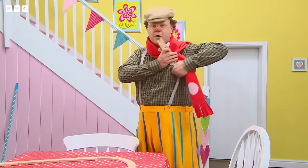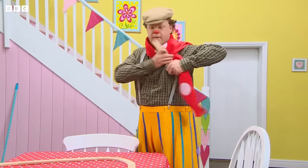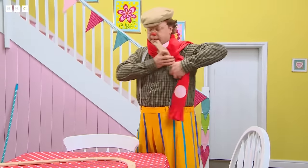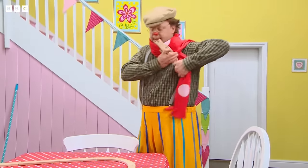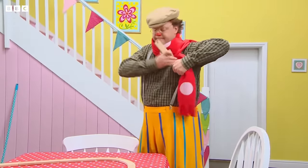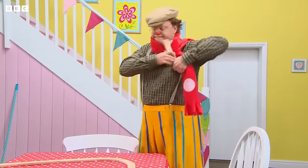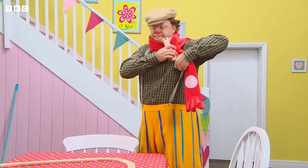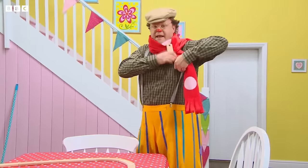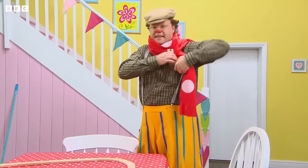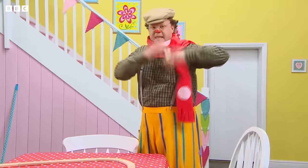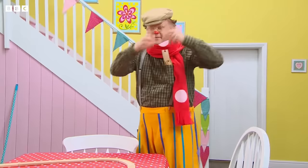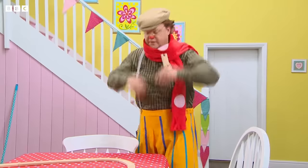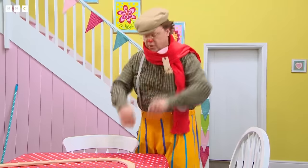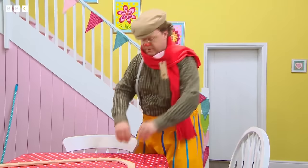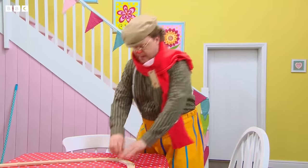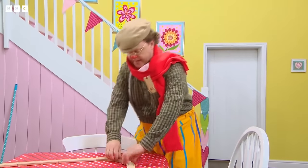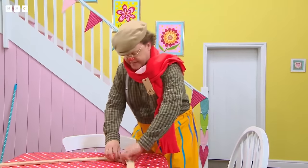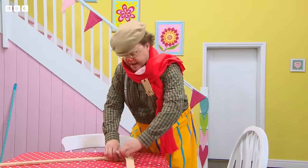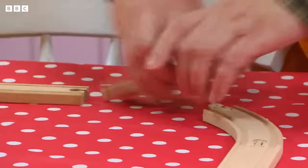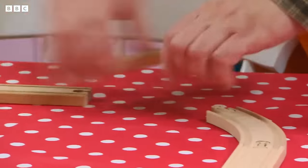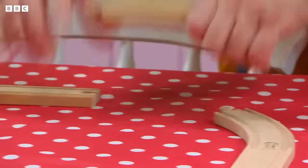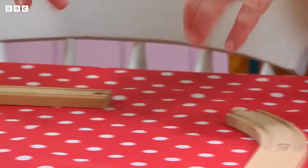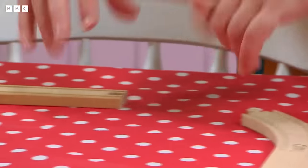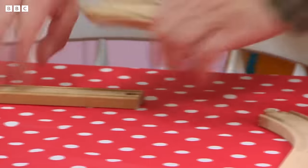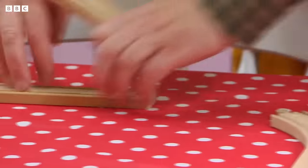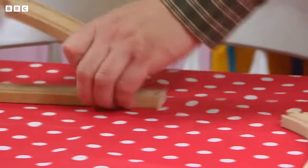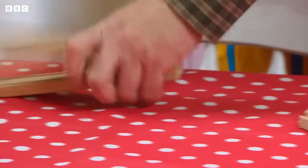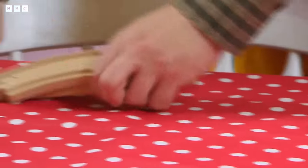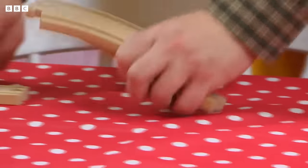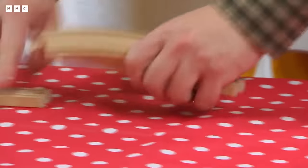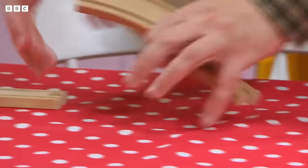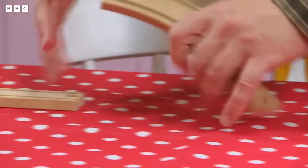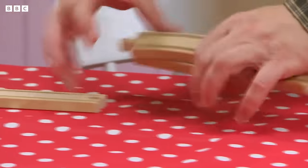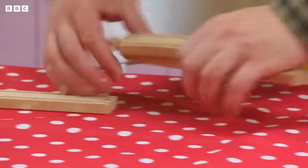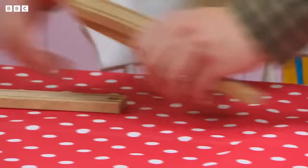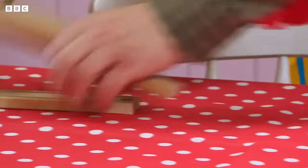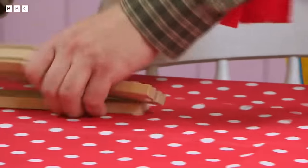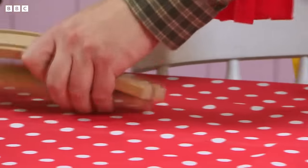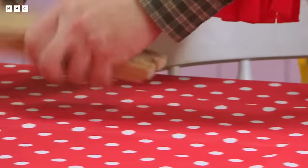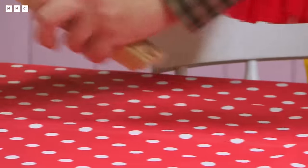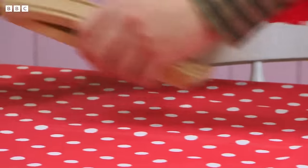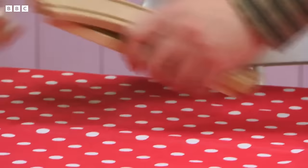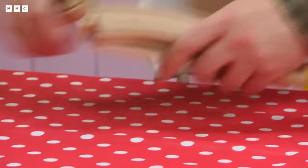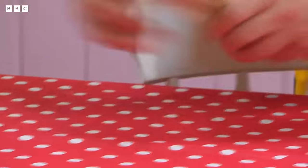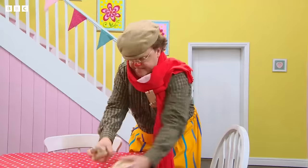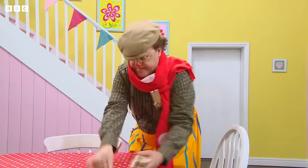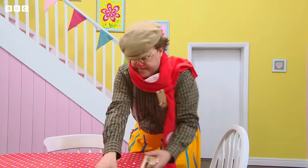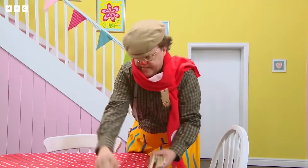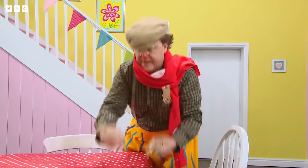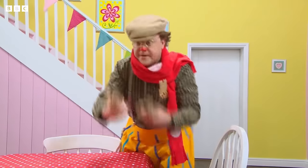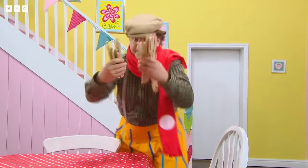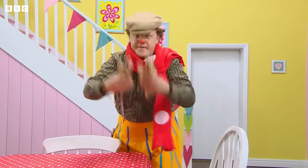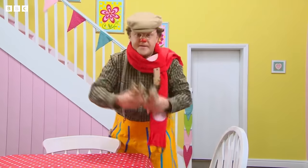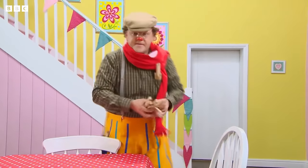got better things to do with my day than clearing up all of this train track, really. But